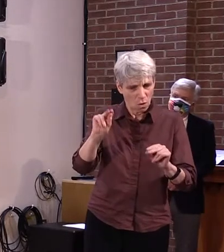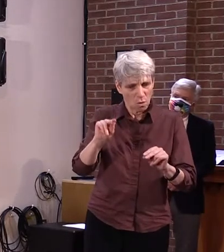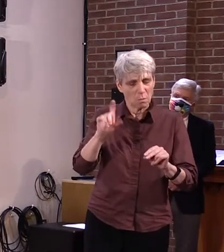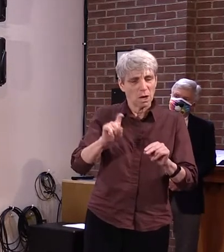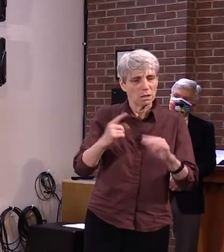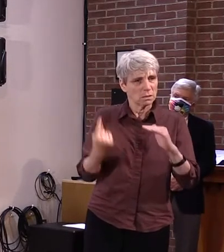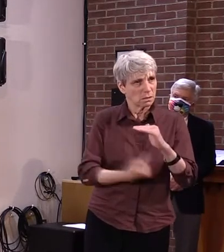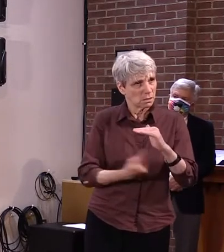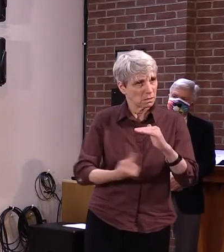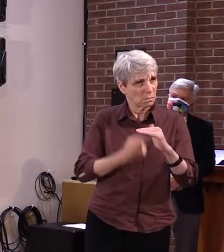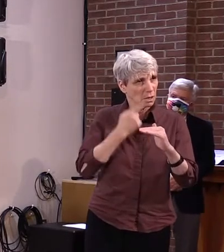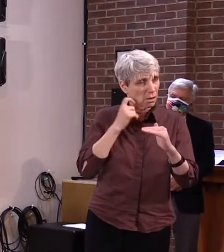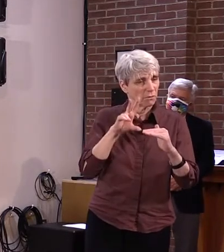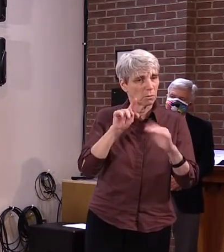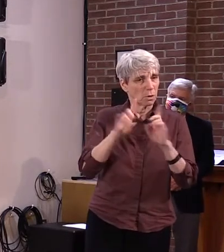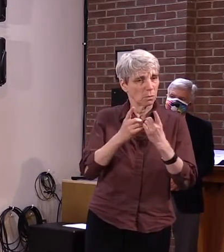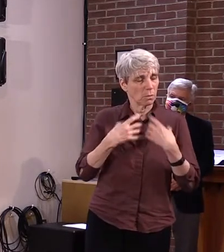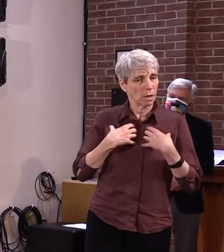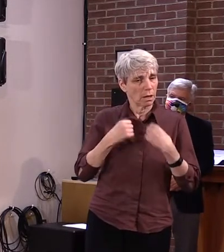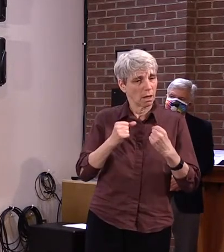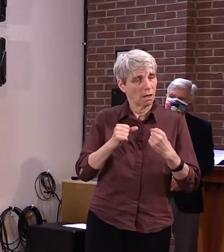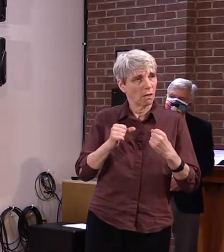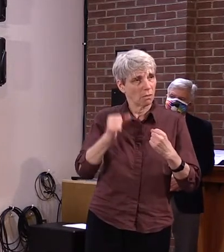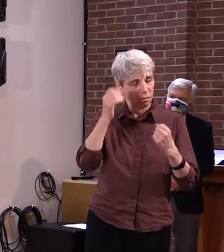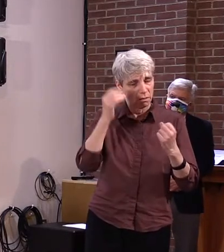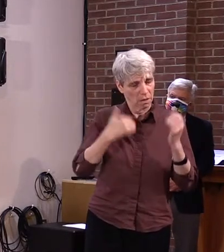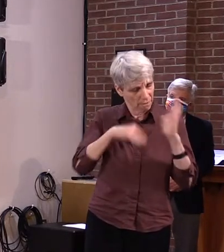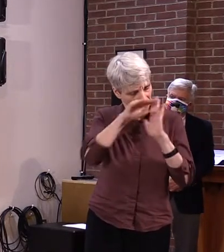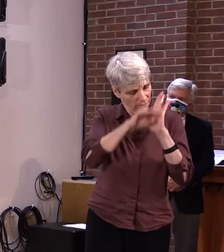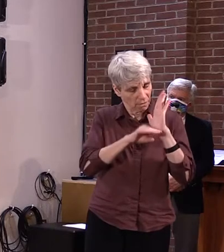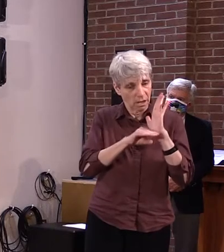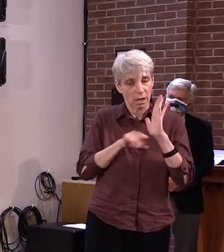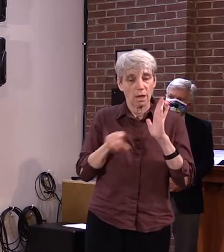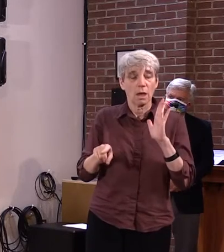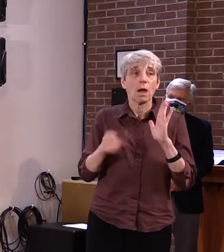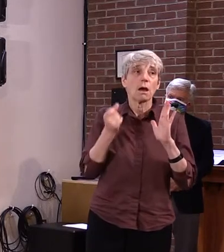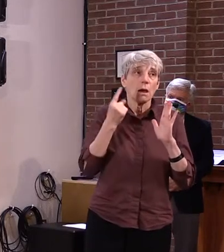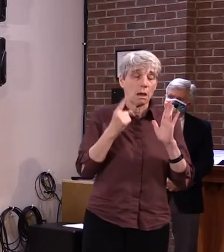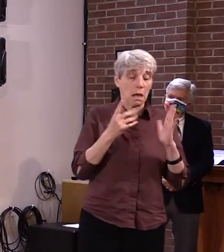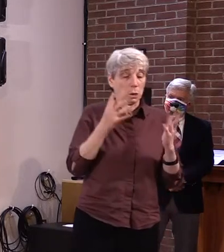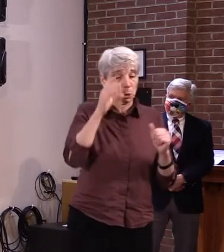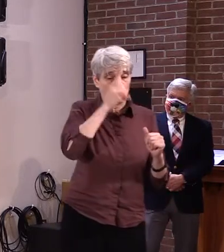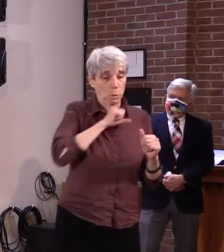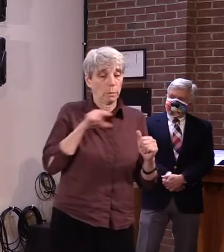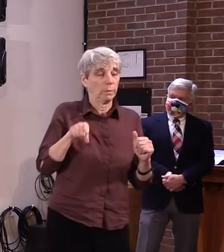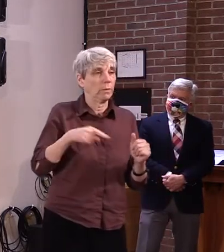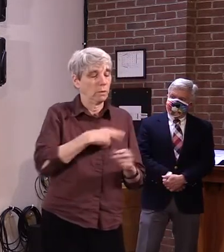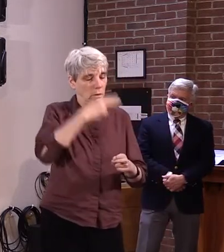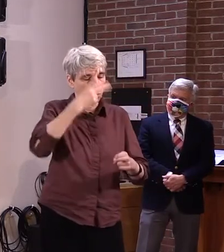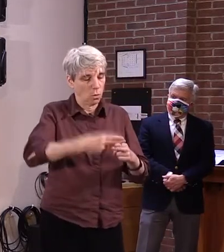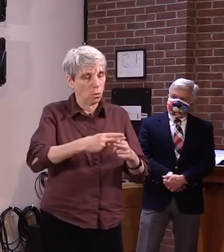again, I would assume that they're being classified as essential employees, and so there is